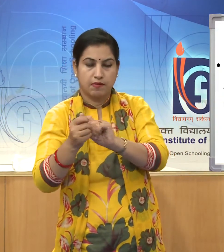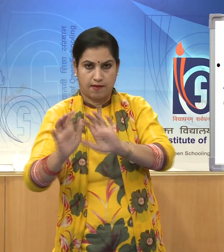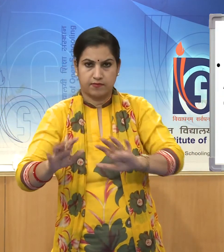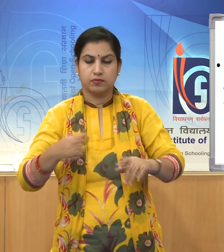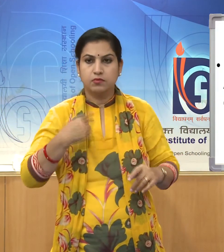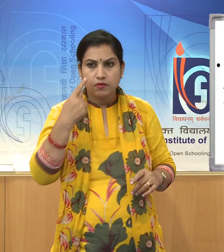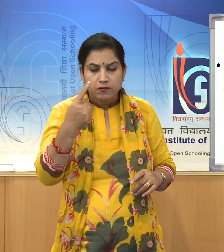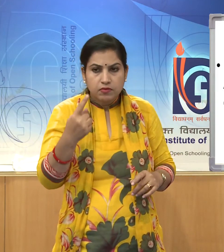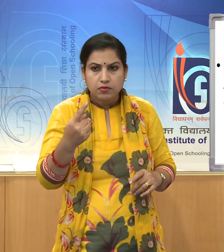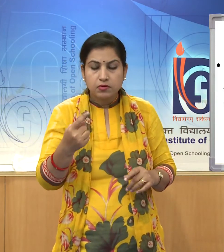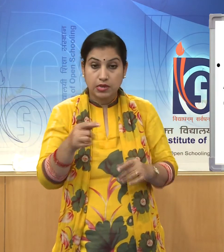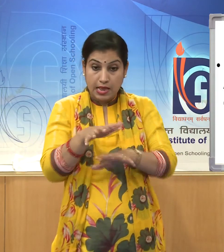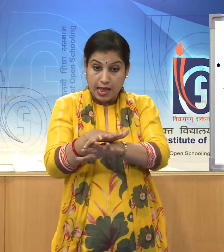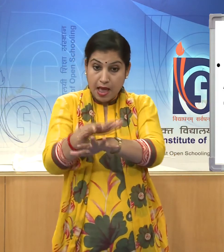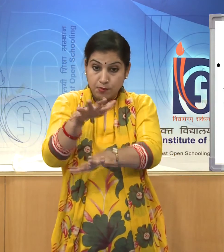We find the influence of abstract art